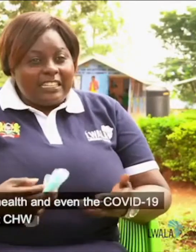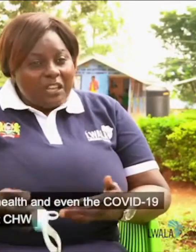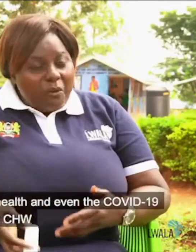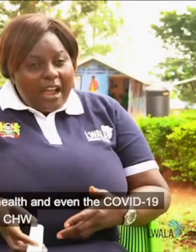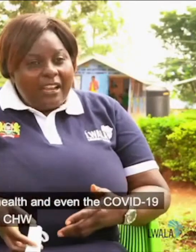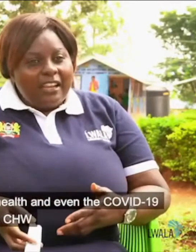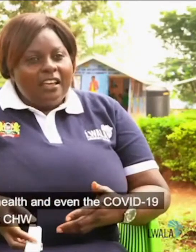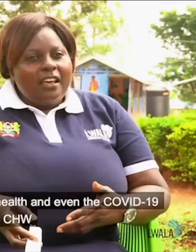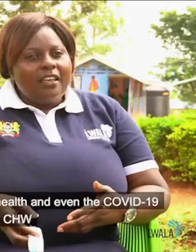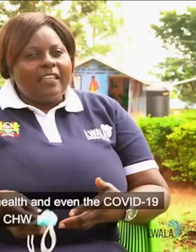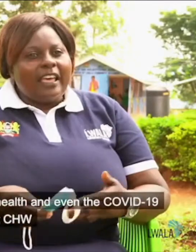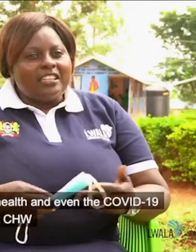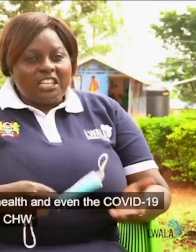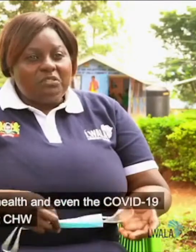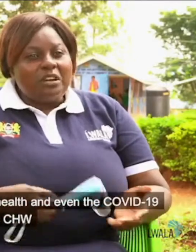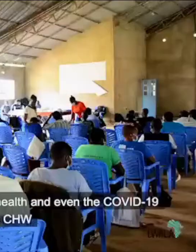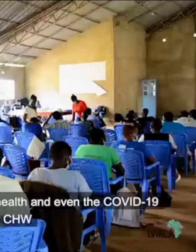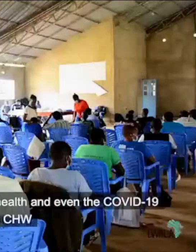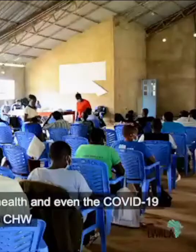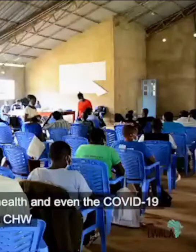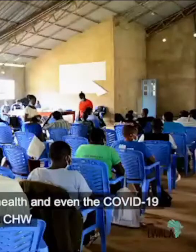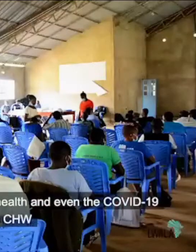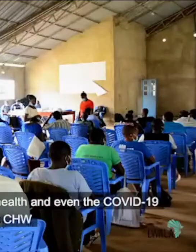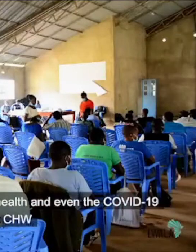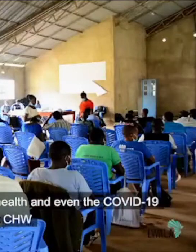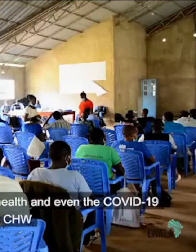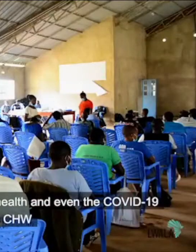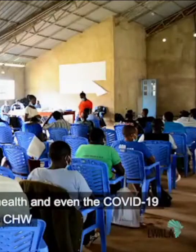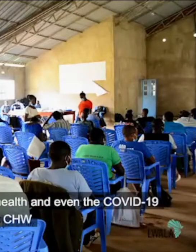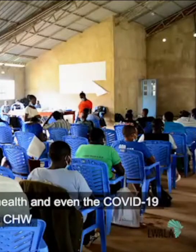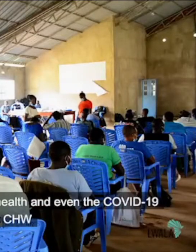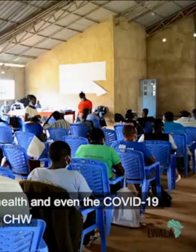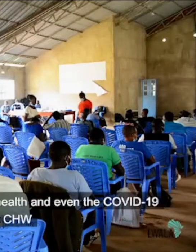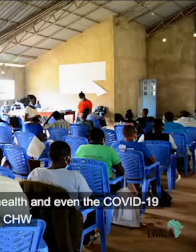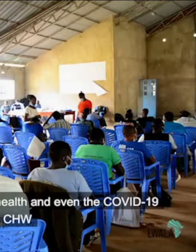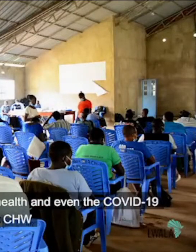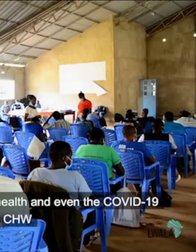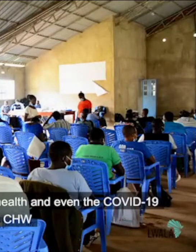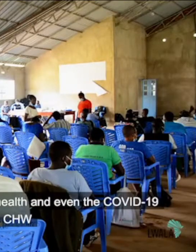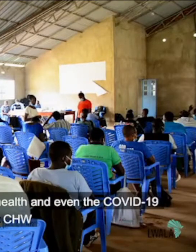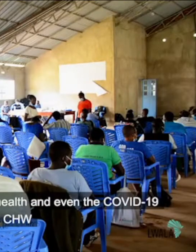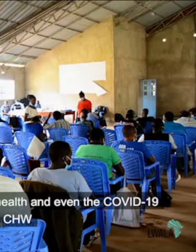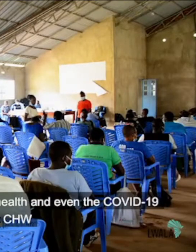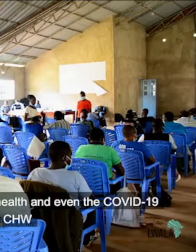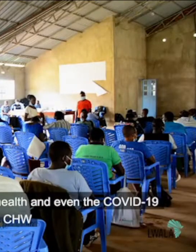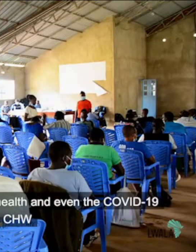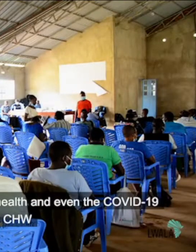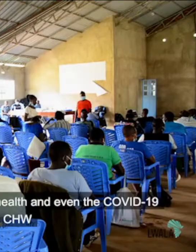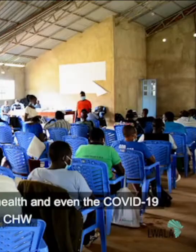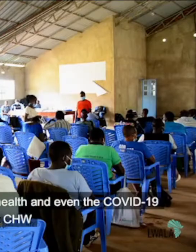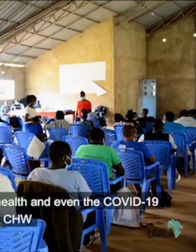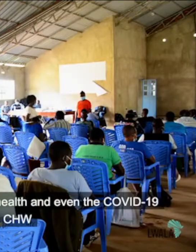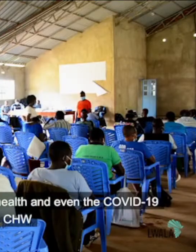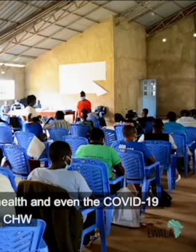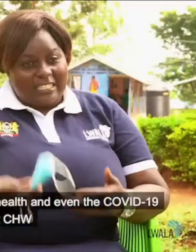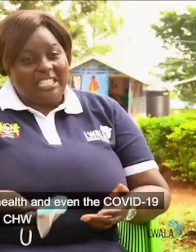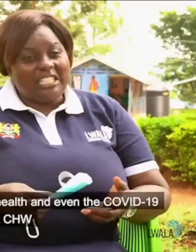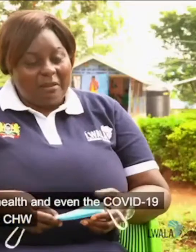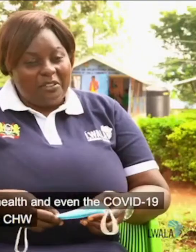the ECD one, the sexual reproductive health, and even the COVID-19 as a